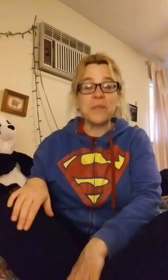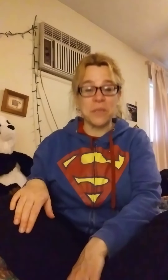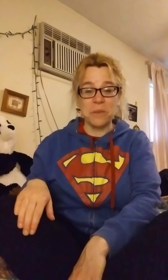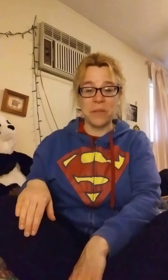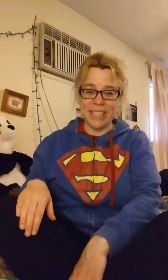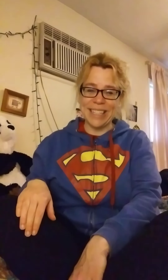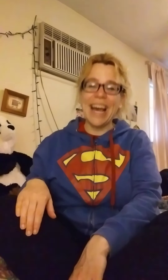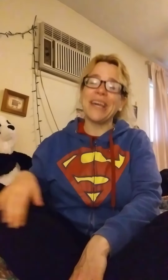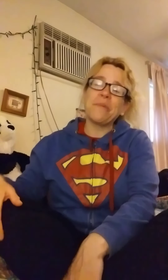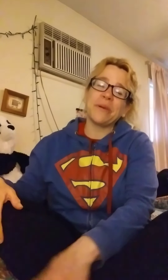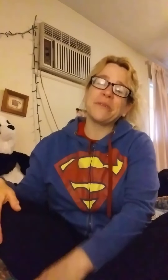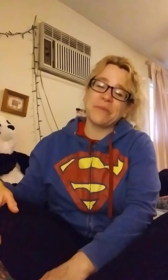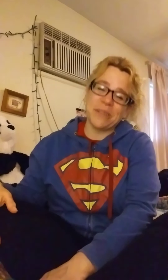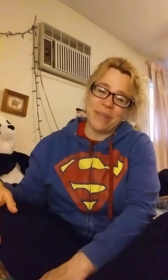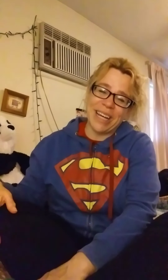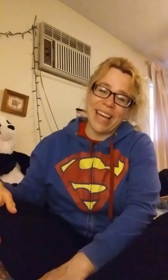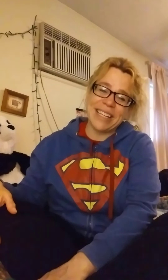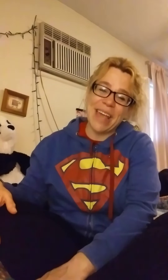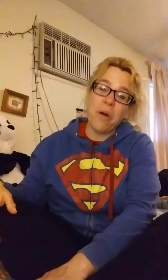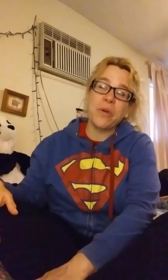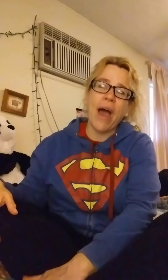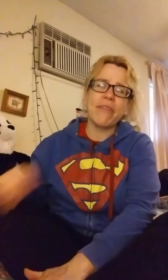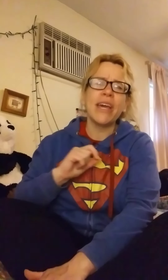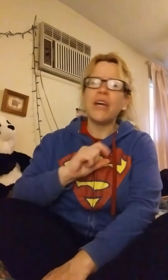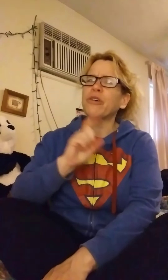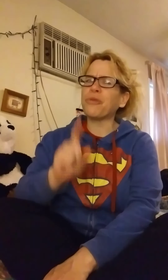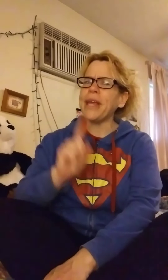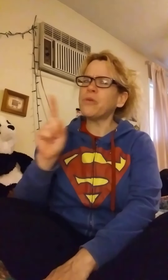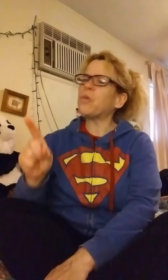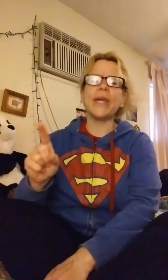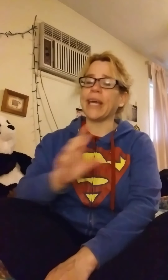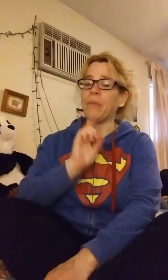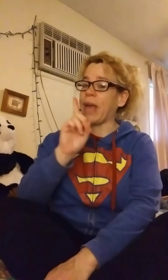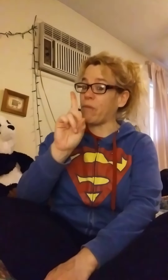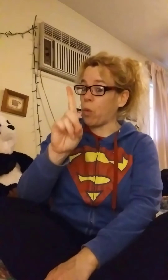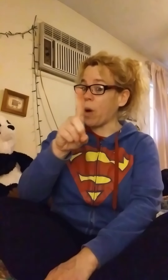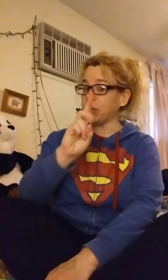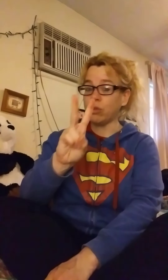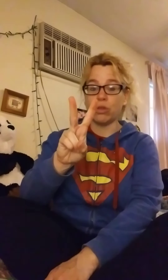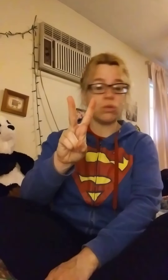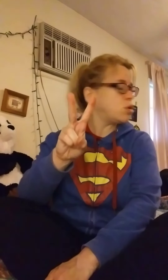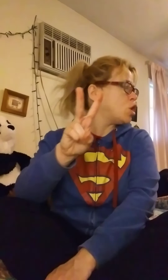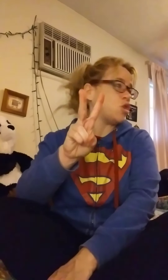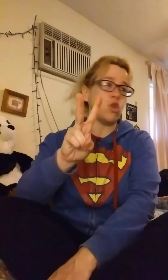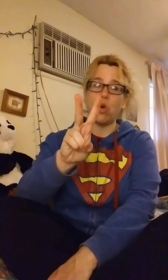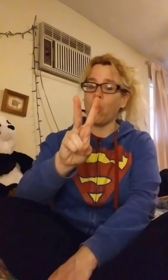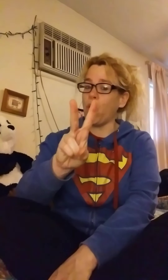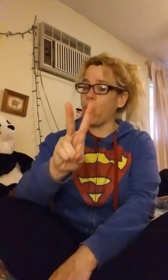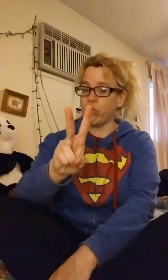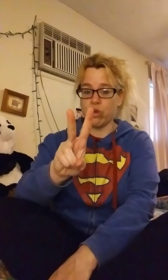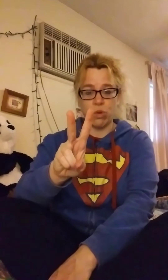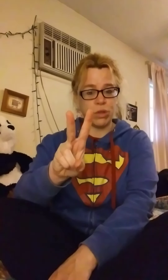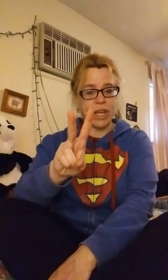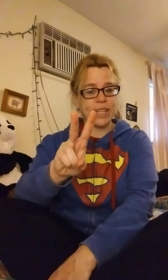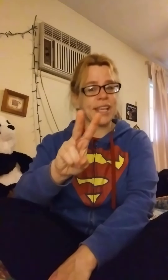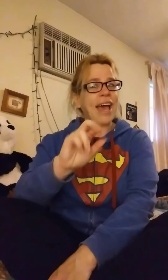too. I hope you're doing well, and I hope you have a great weekend. We have 1, 2 no school days, and